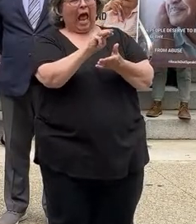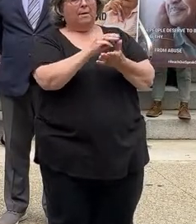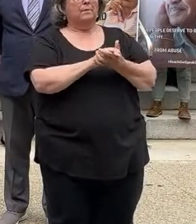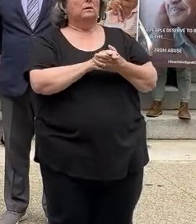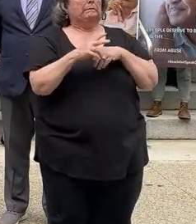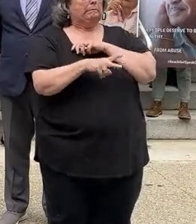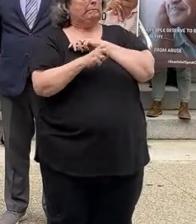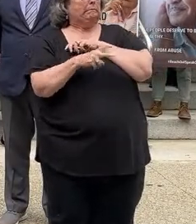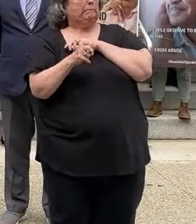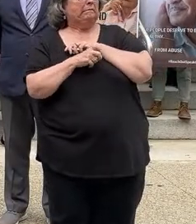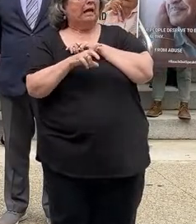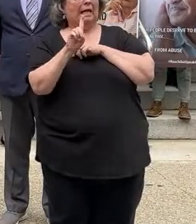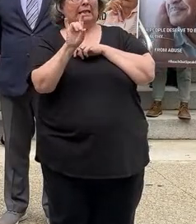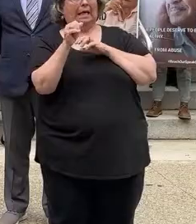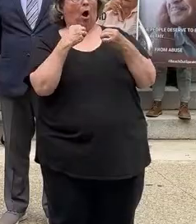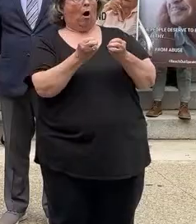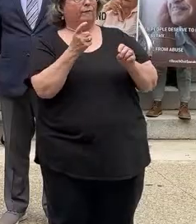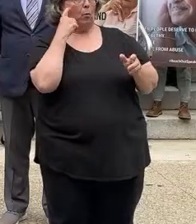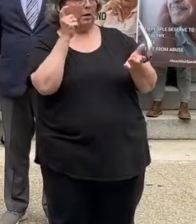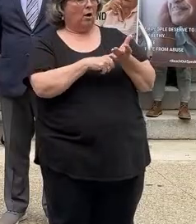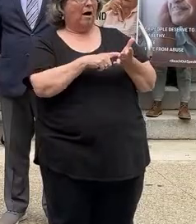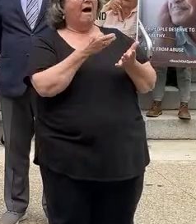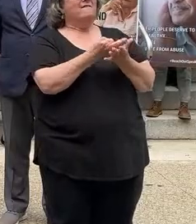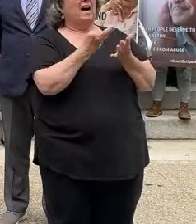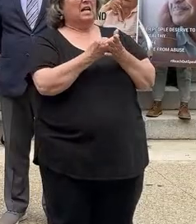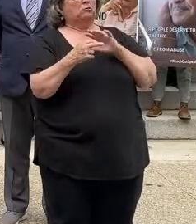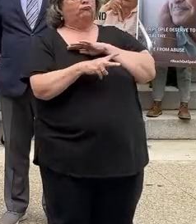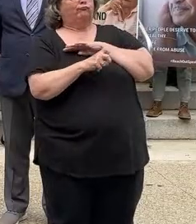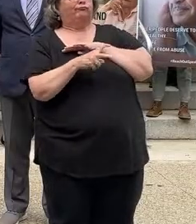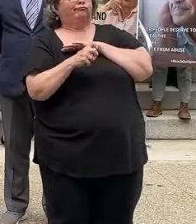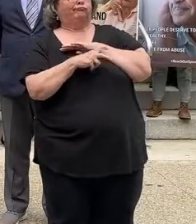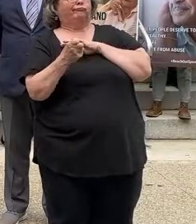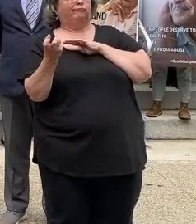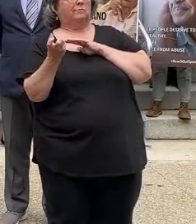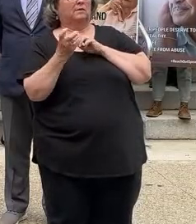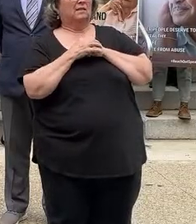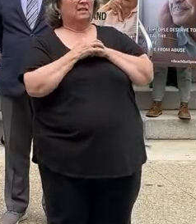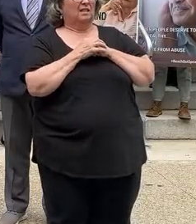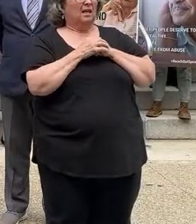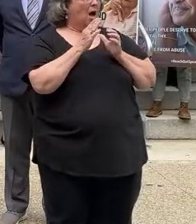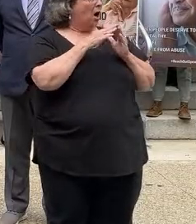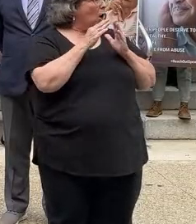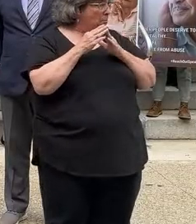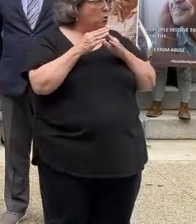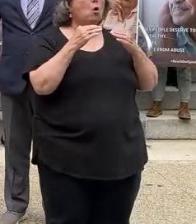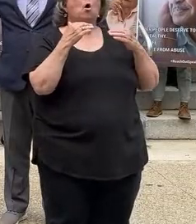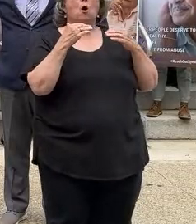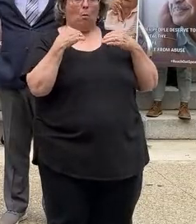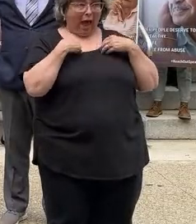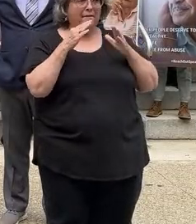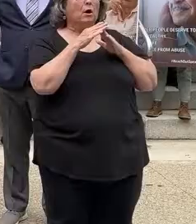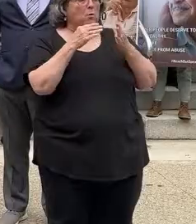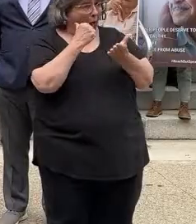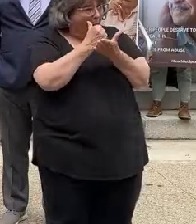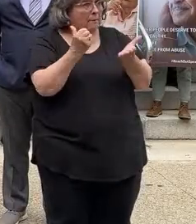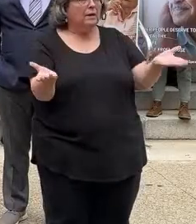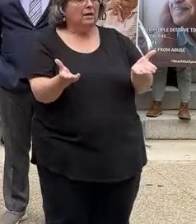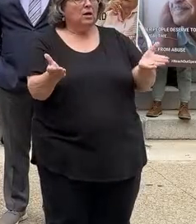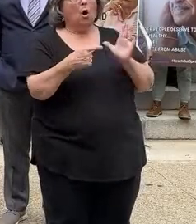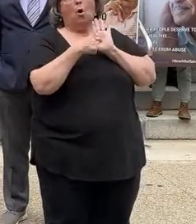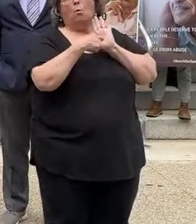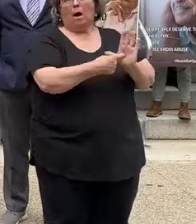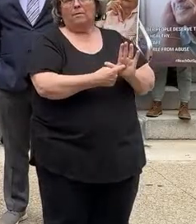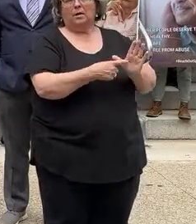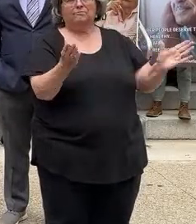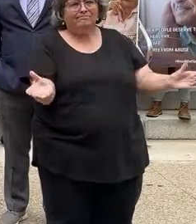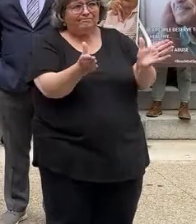we see in the district attorney's office is these financial scams. There are community resources here, and we're all represented